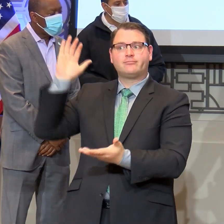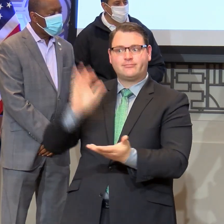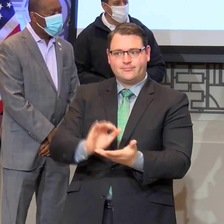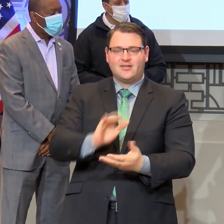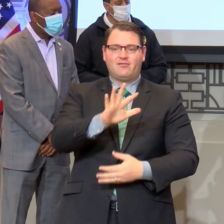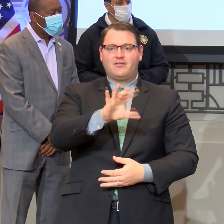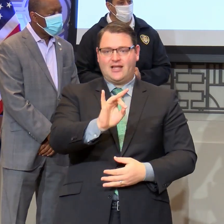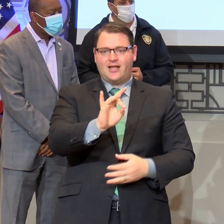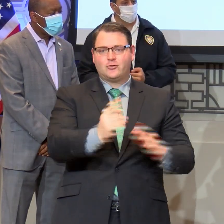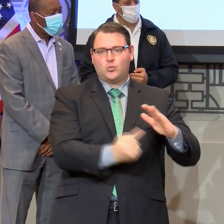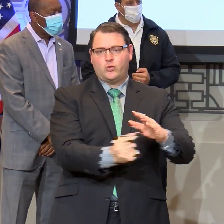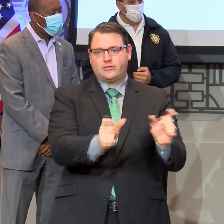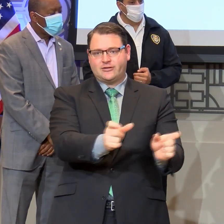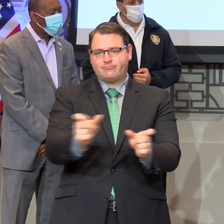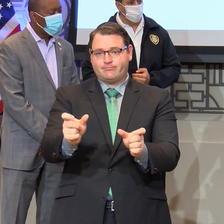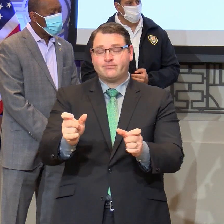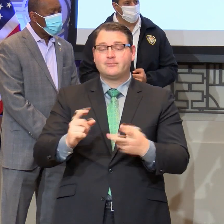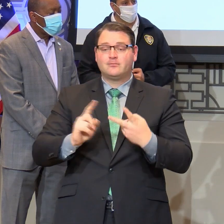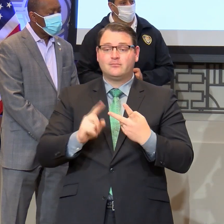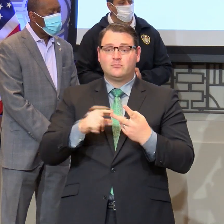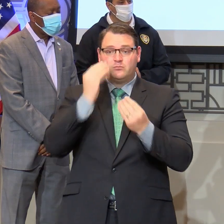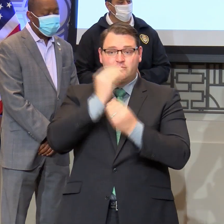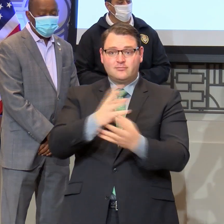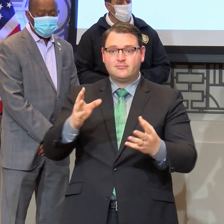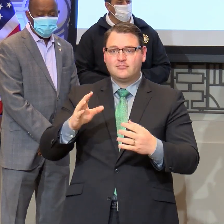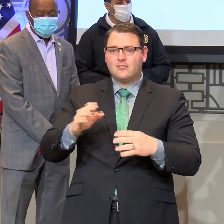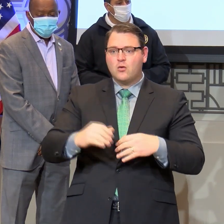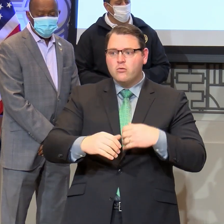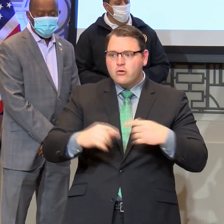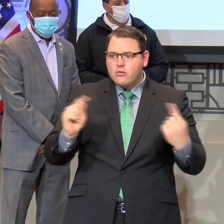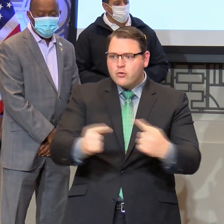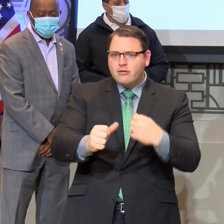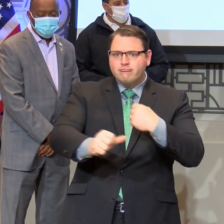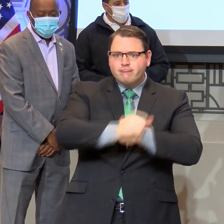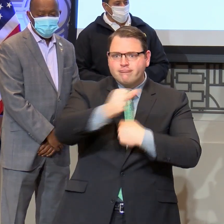back. Assaults continue to be at about 10% up since COVID